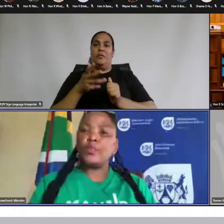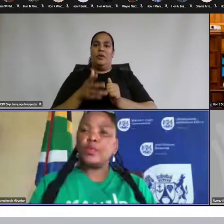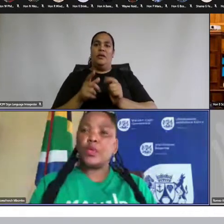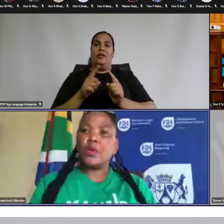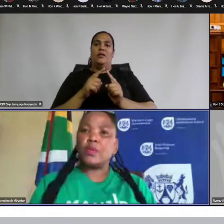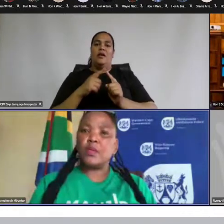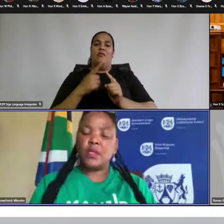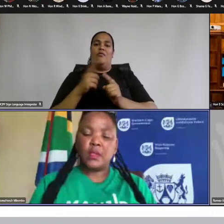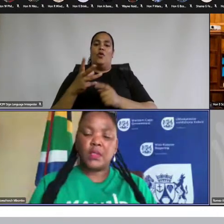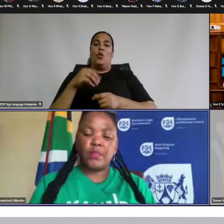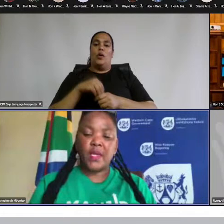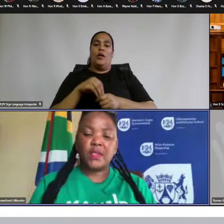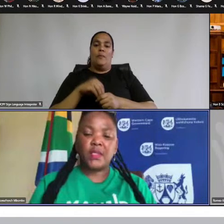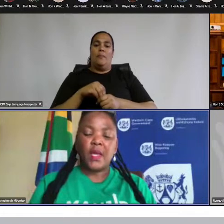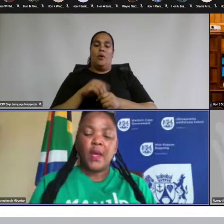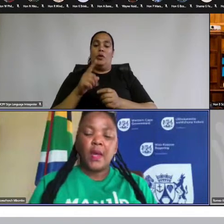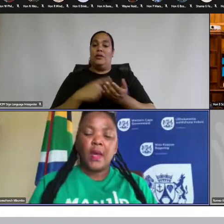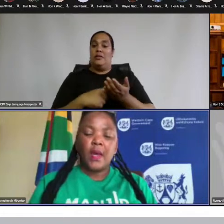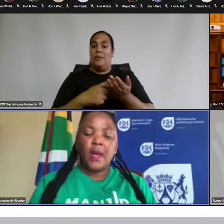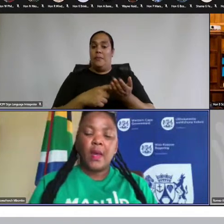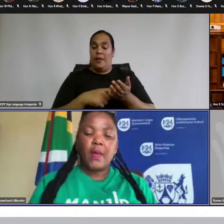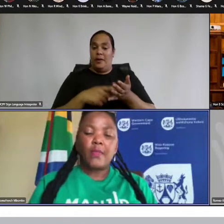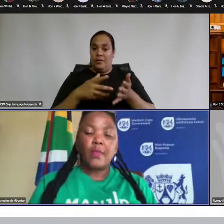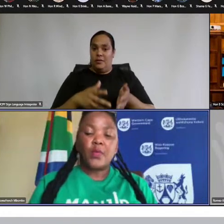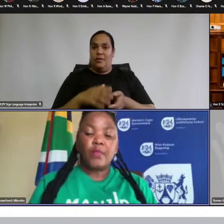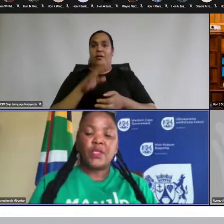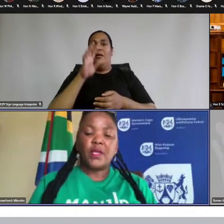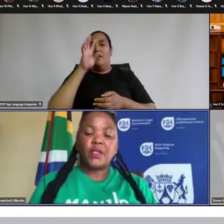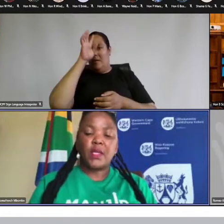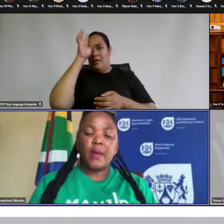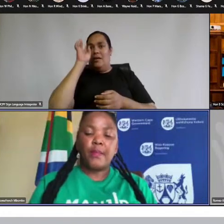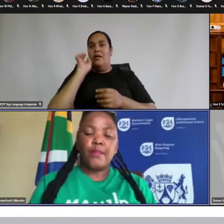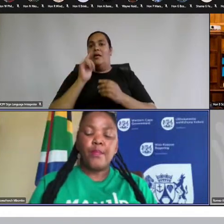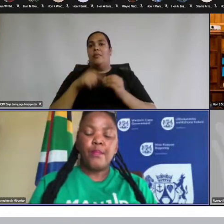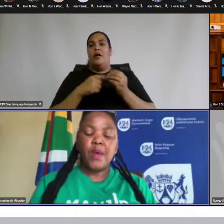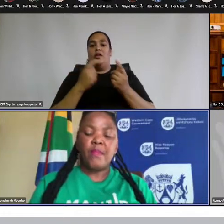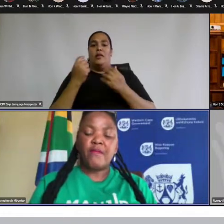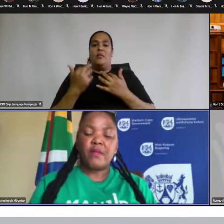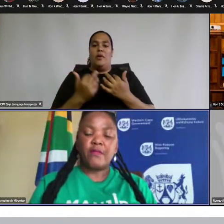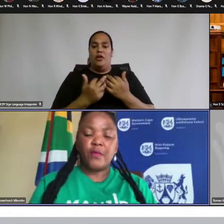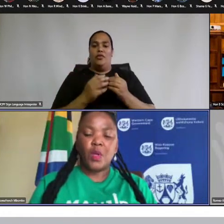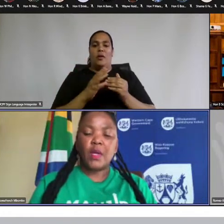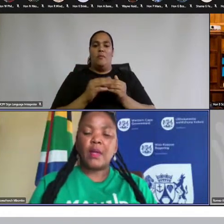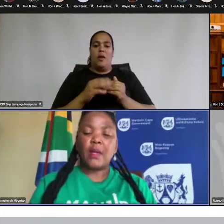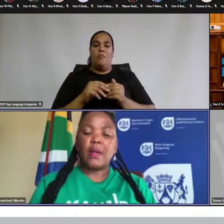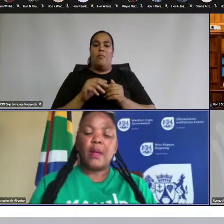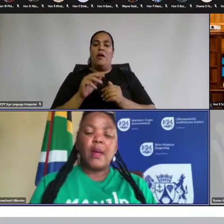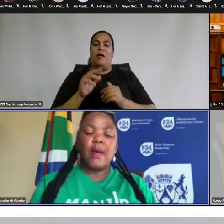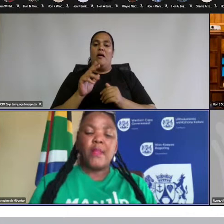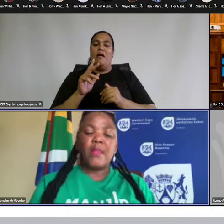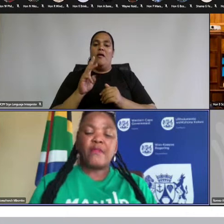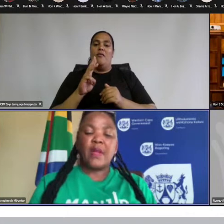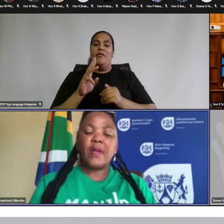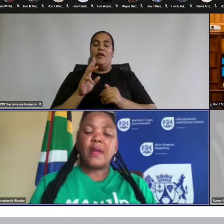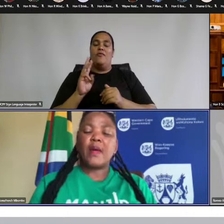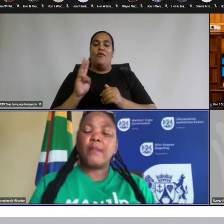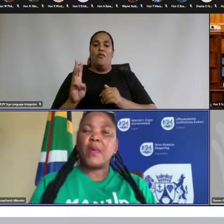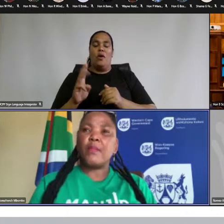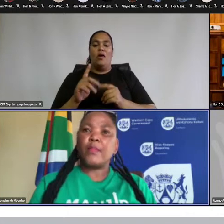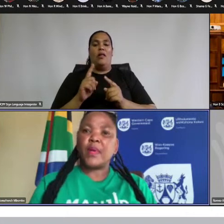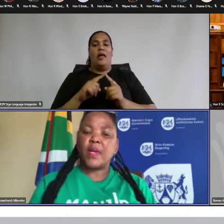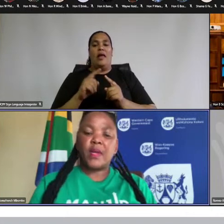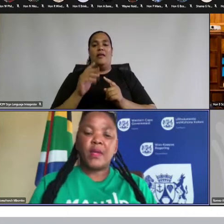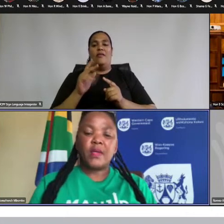your input on the debate, on the budget. Member Van Vogel, Member